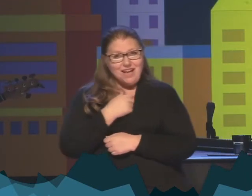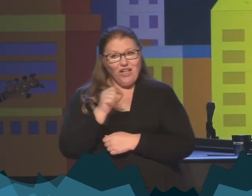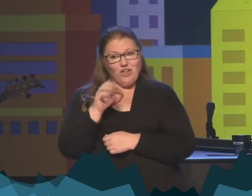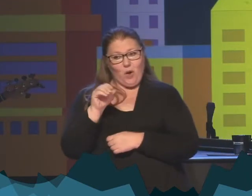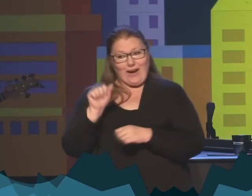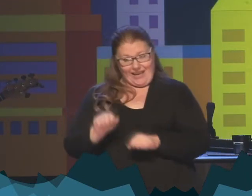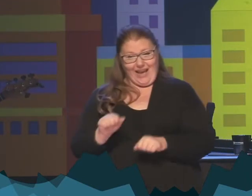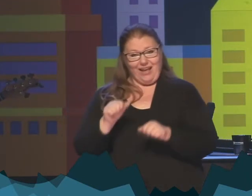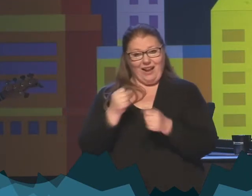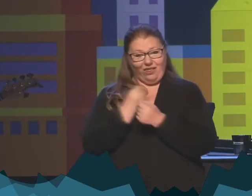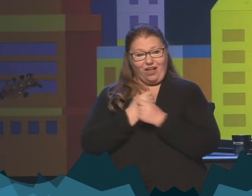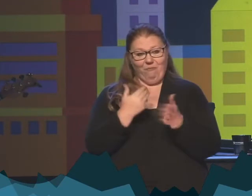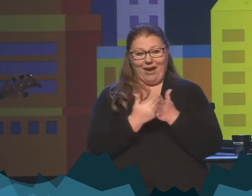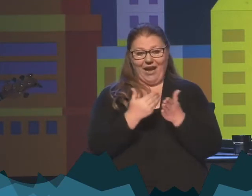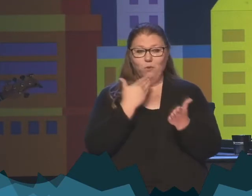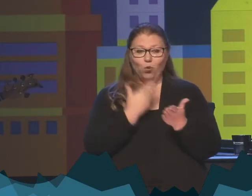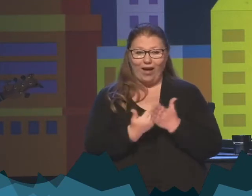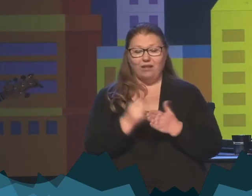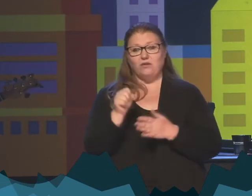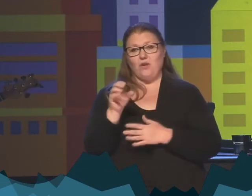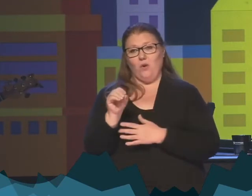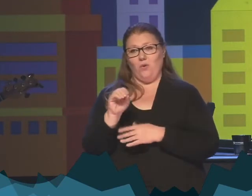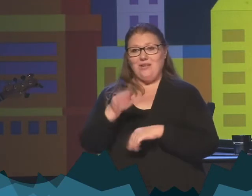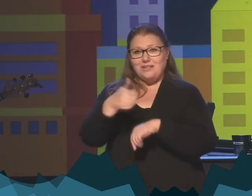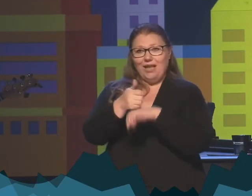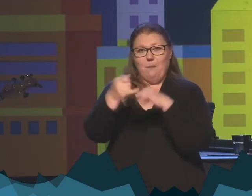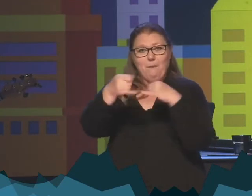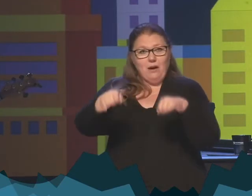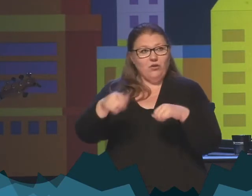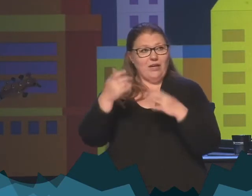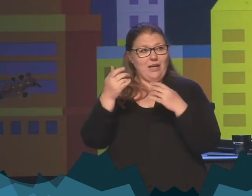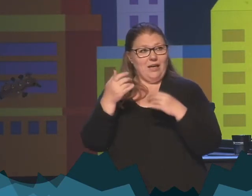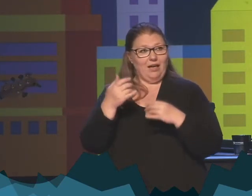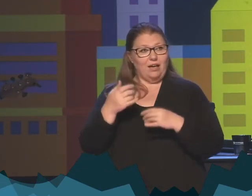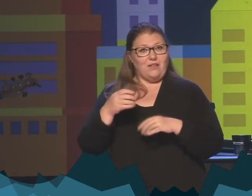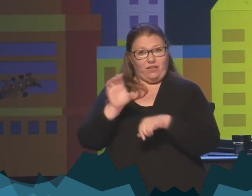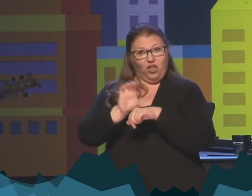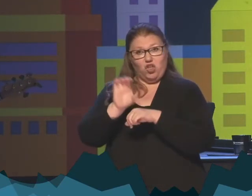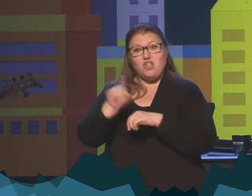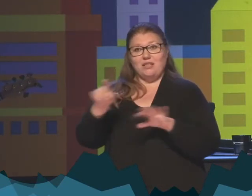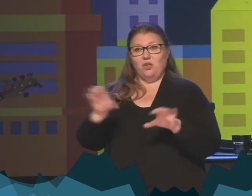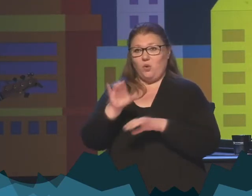my neighbor well. And so you set a boundary, and we as a church have to do that too.